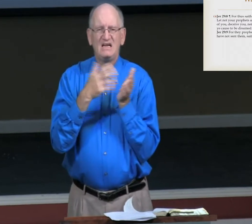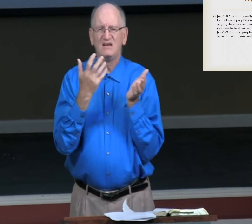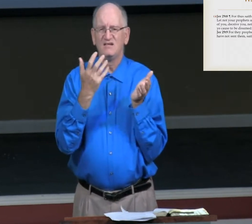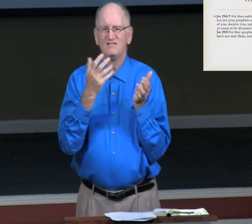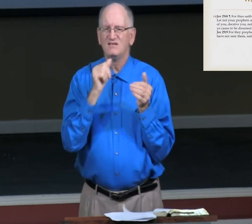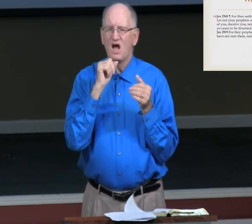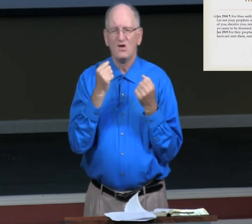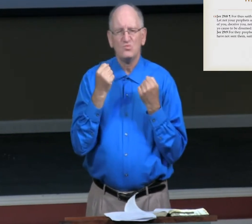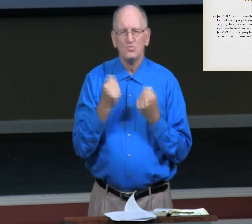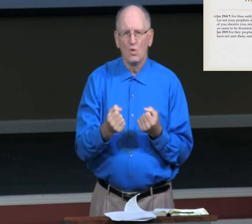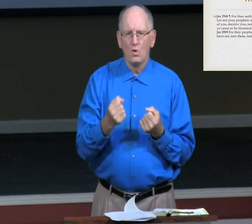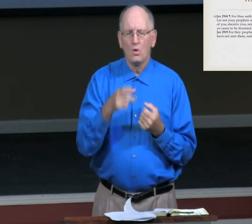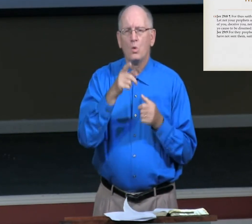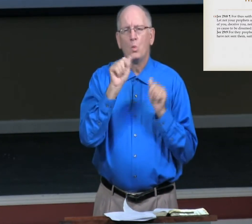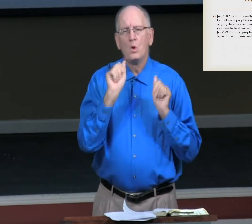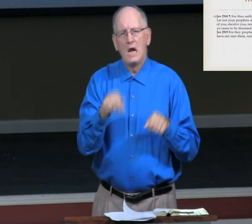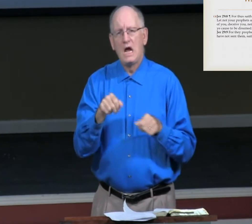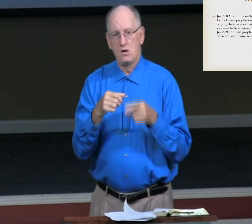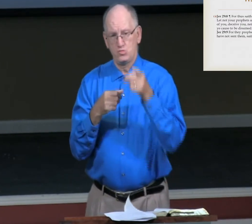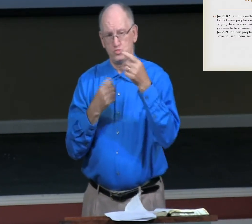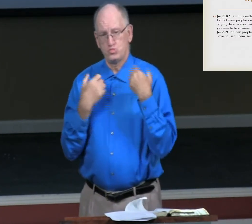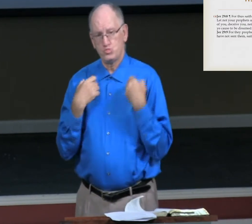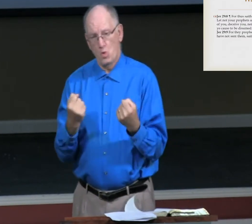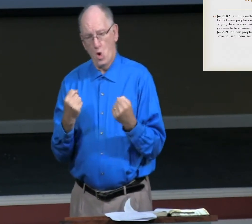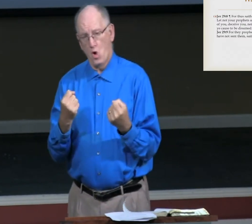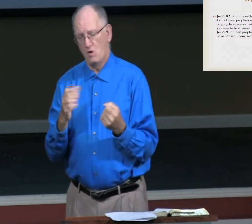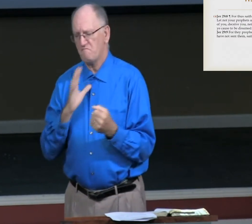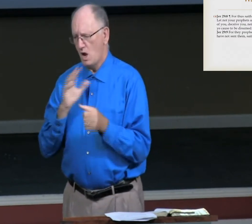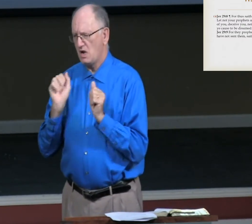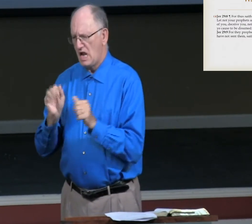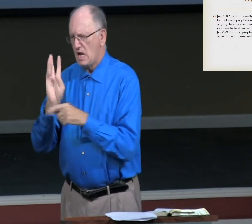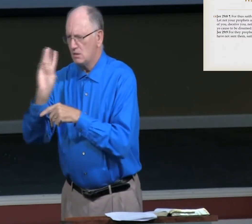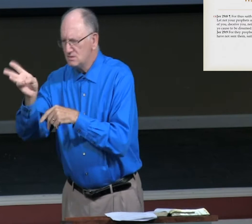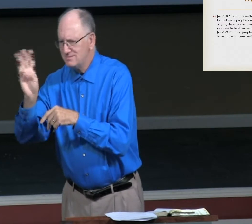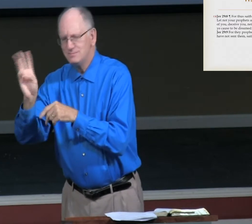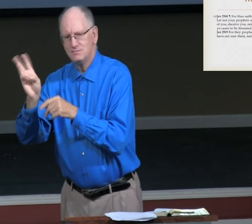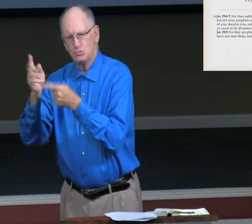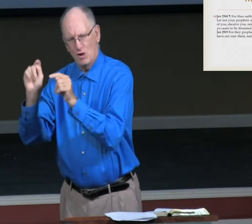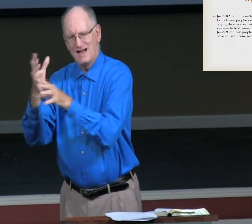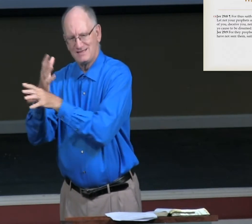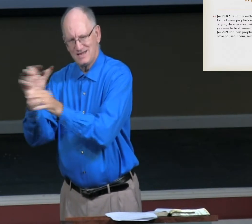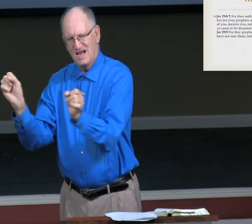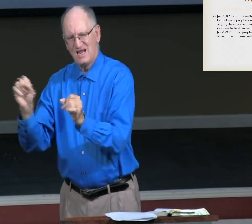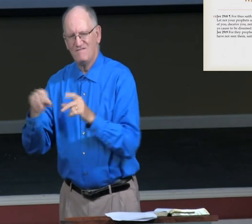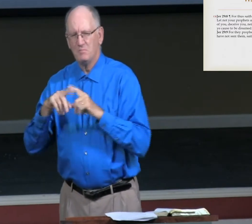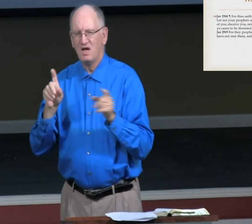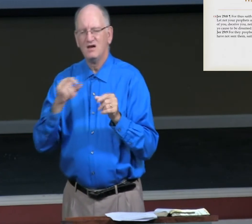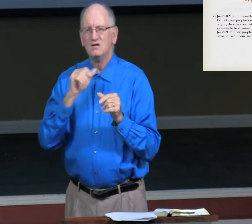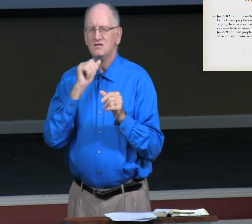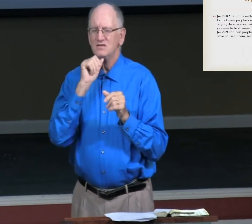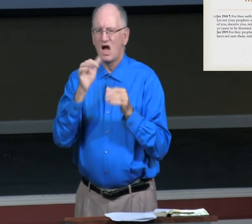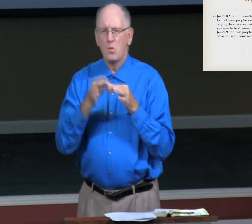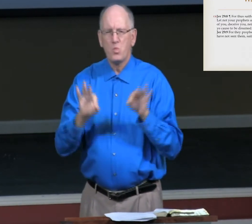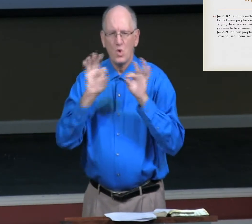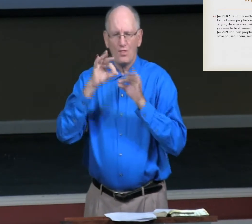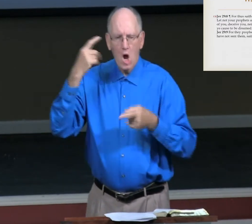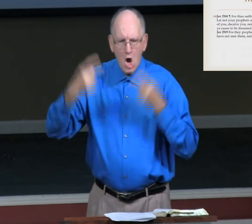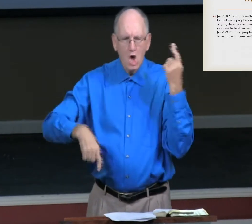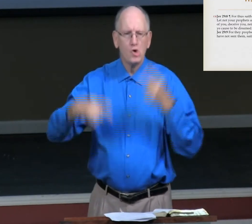And there's also those that are weak that are not strong. Those that are strong, witness to them, but it's